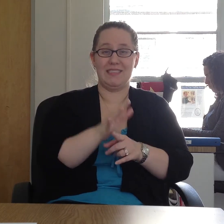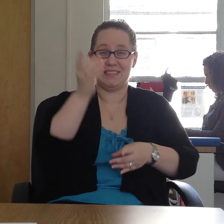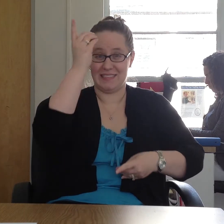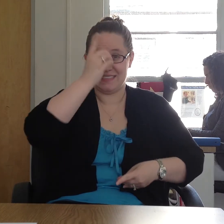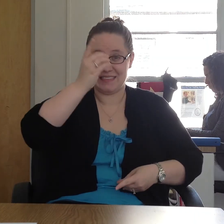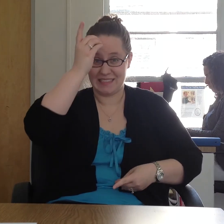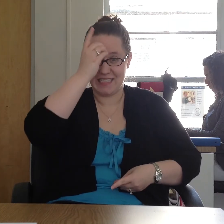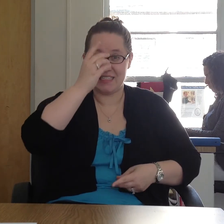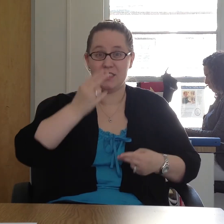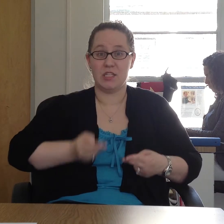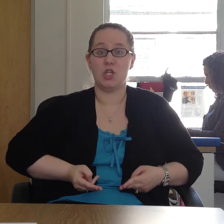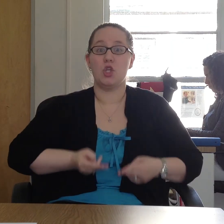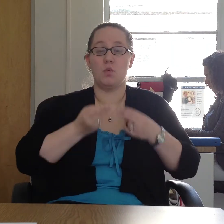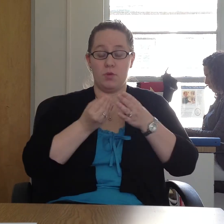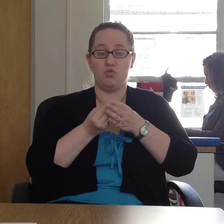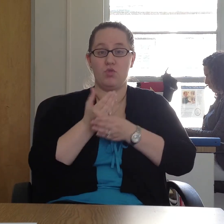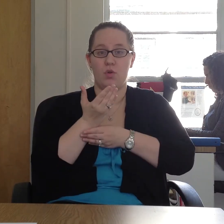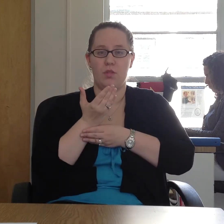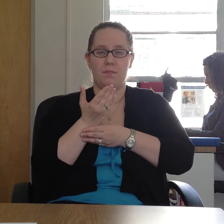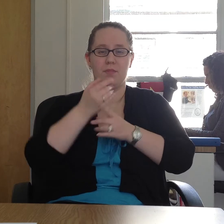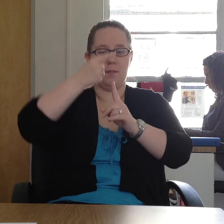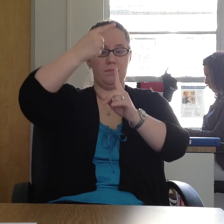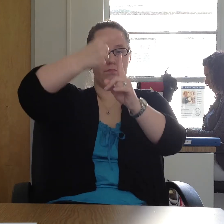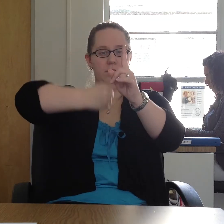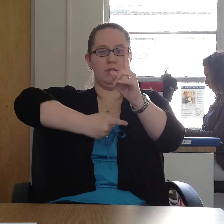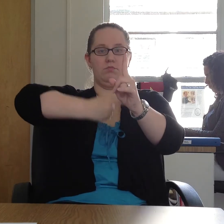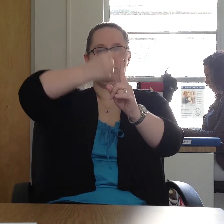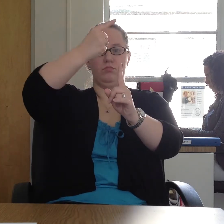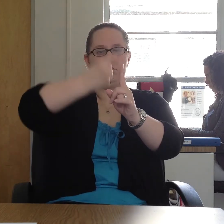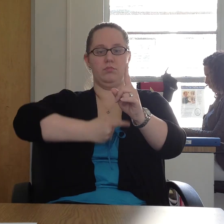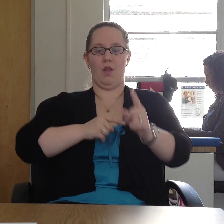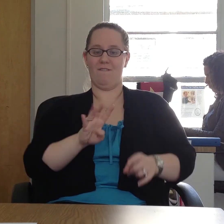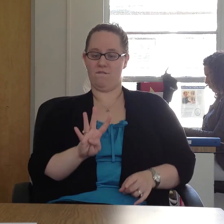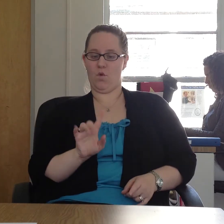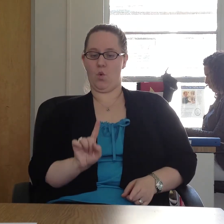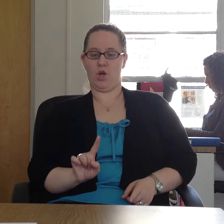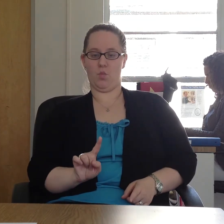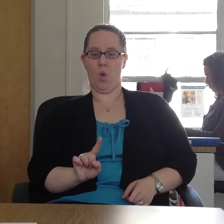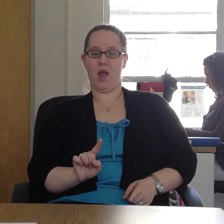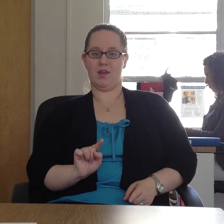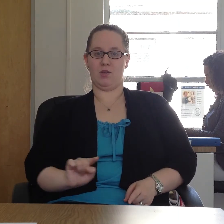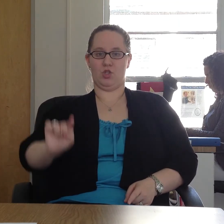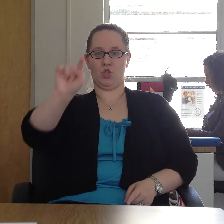most rapidly between the temperature of 41 Fahrenheit to 140.